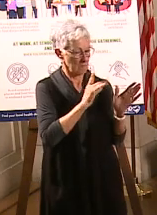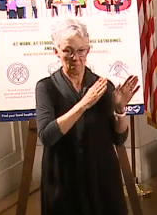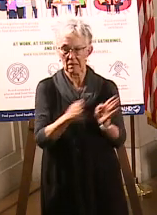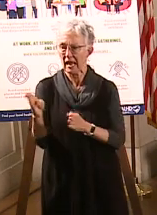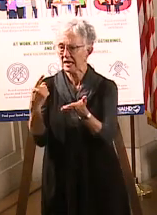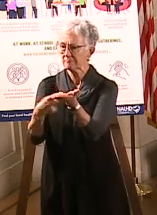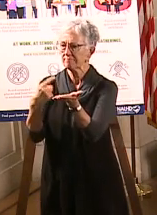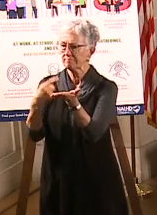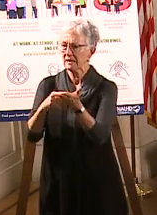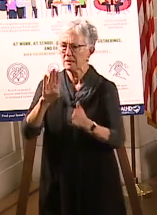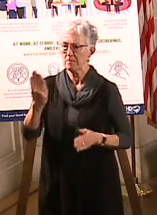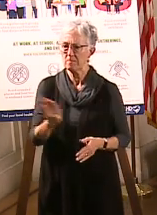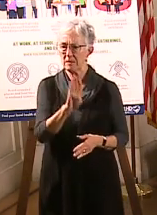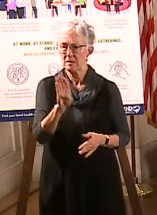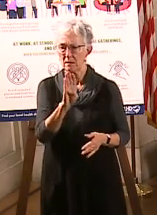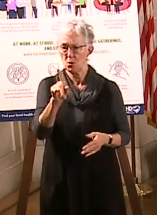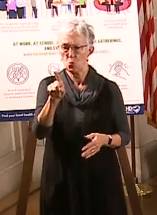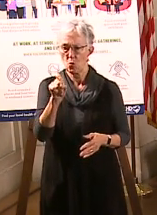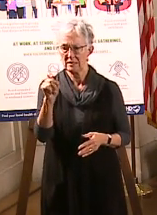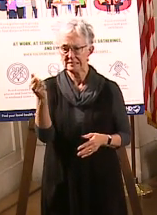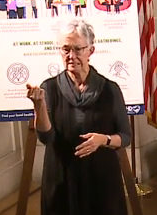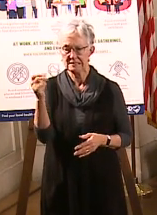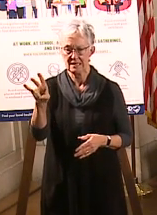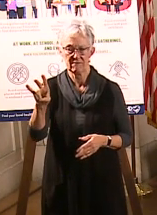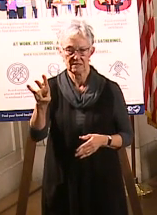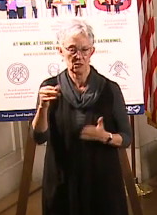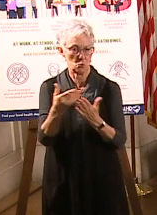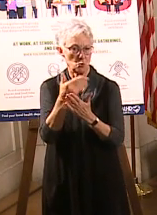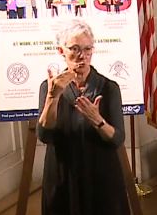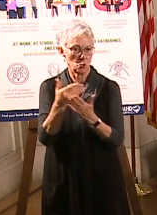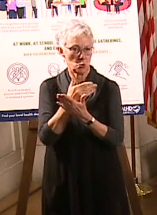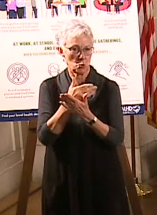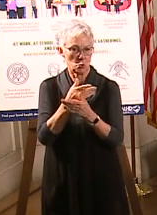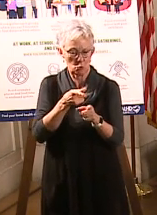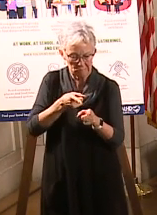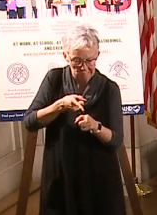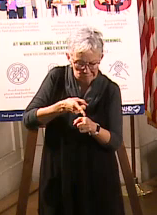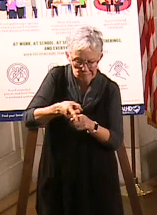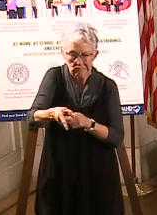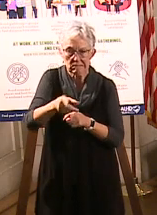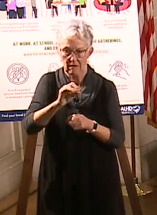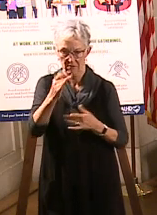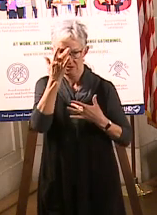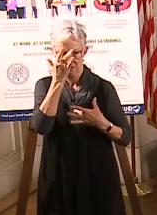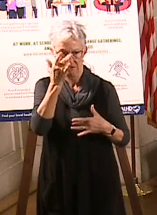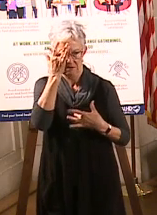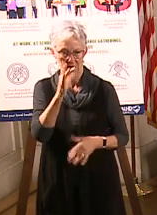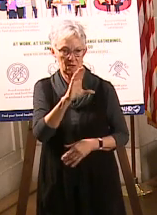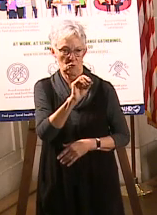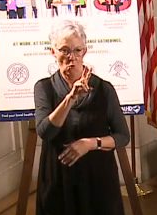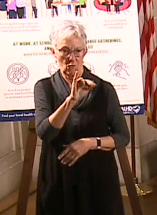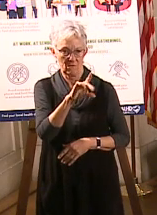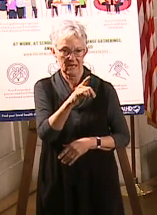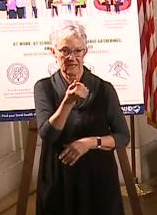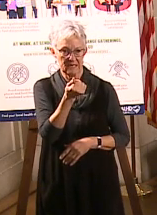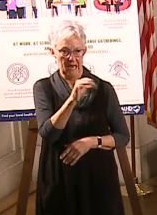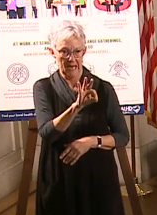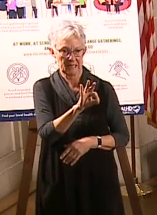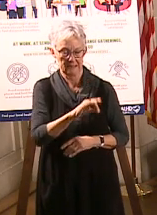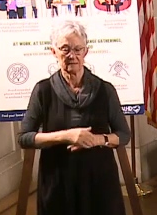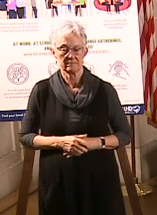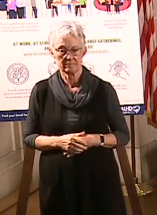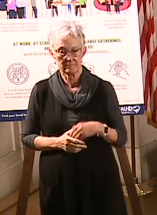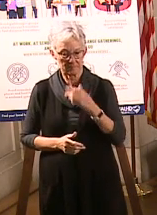B117 strain of the UK strain for COVID-19. You want to give us a little bit more information about what we know about